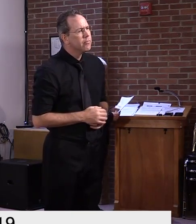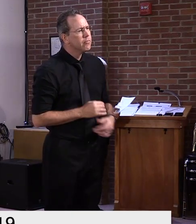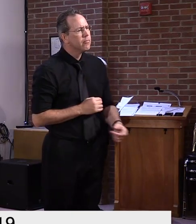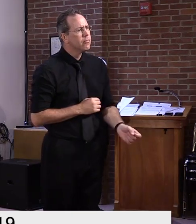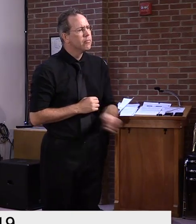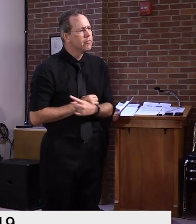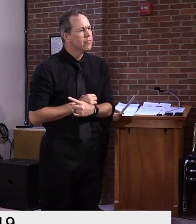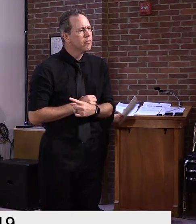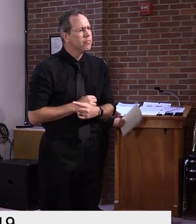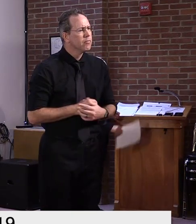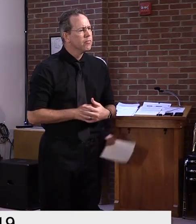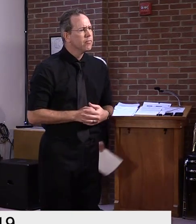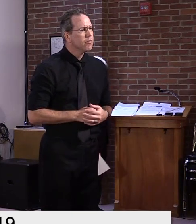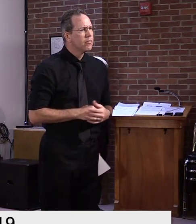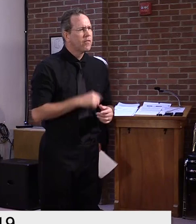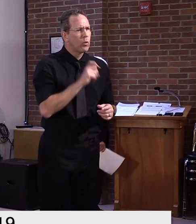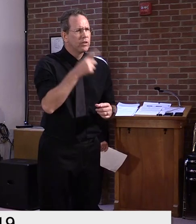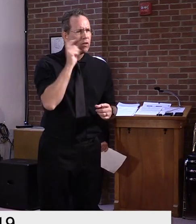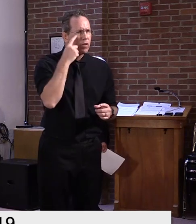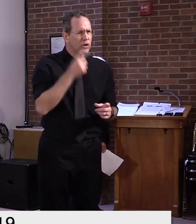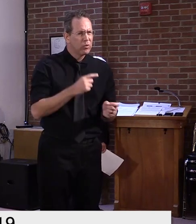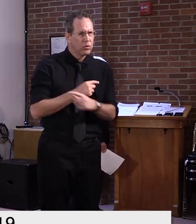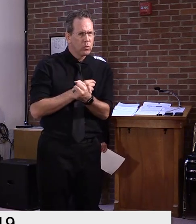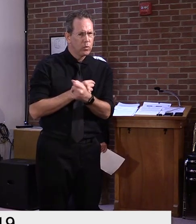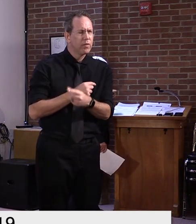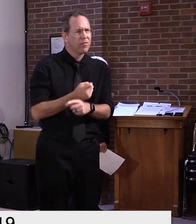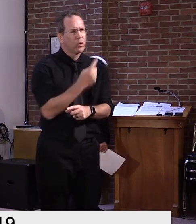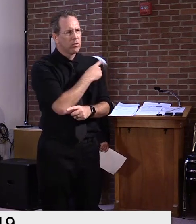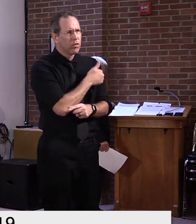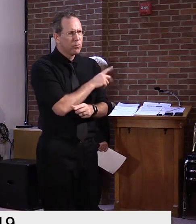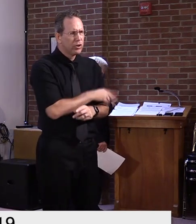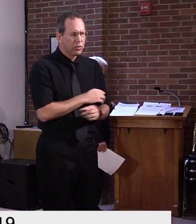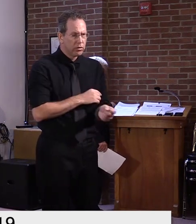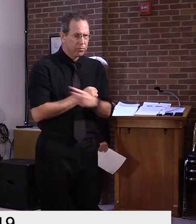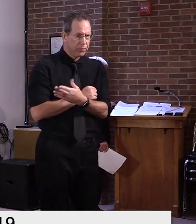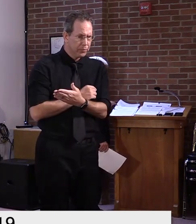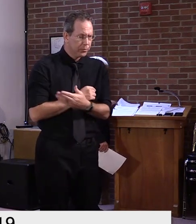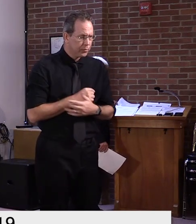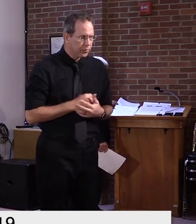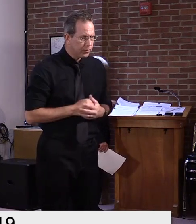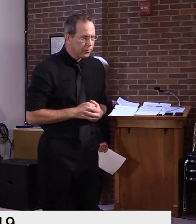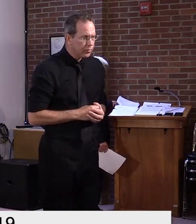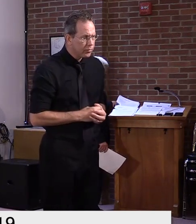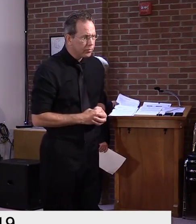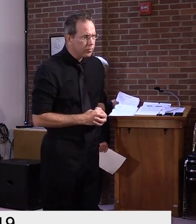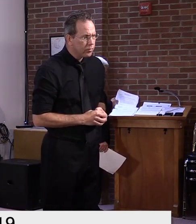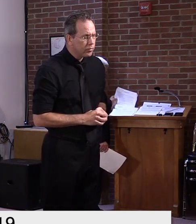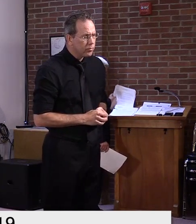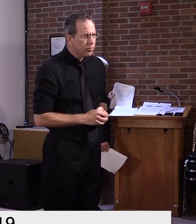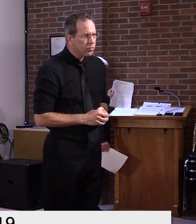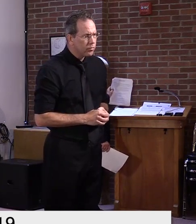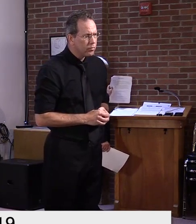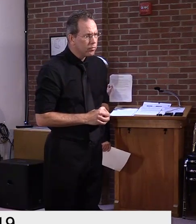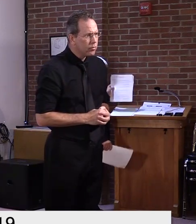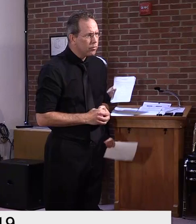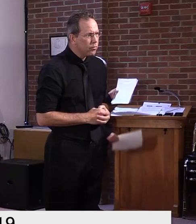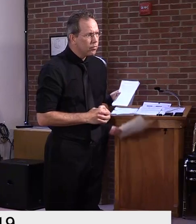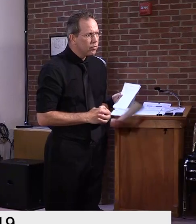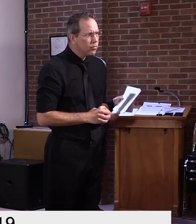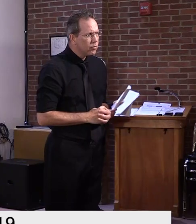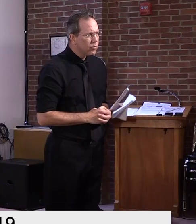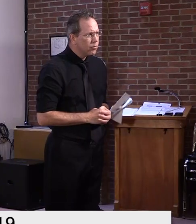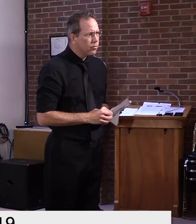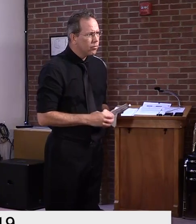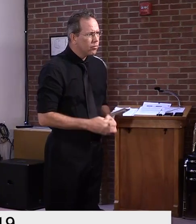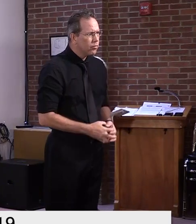been hearing at least anecdotal evidence that there's been some issues with Johnson State College students not